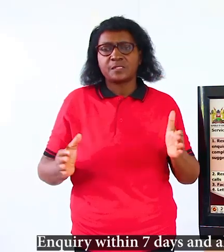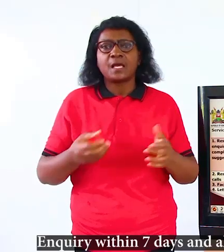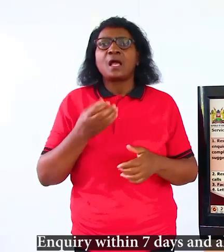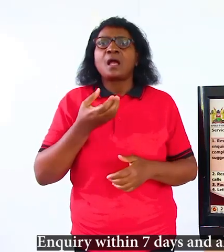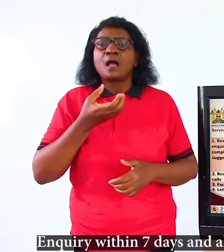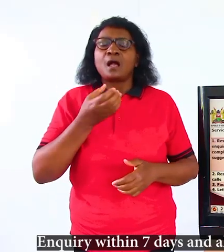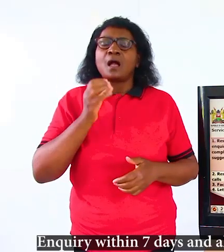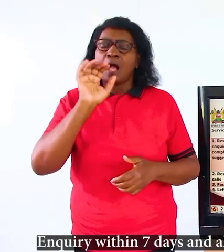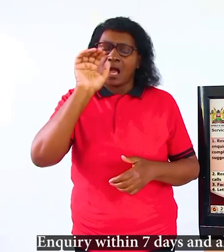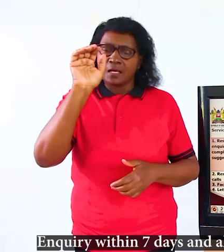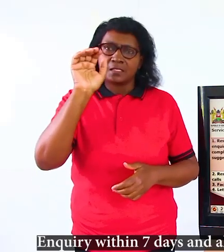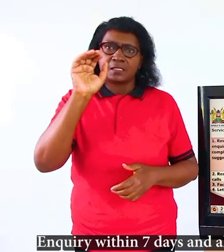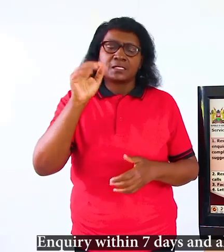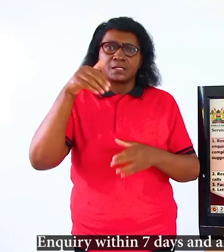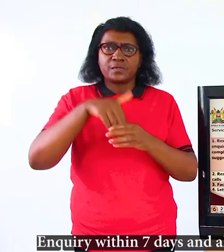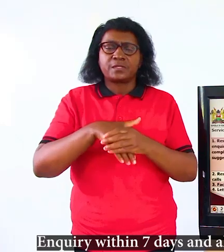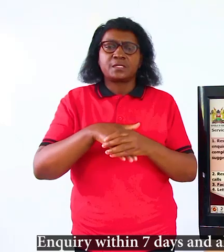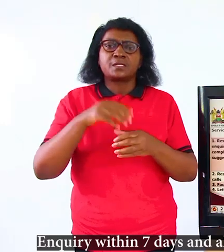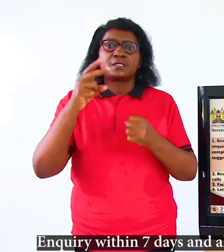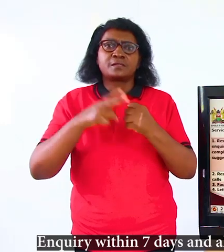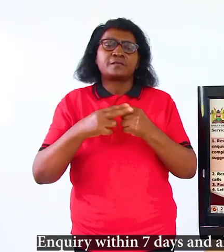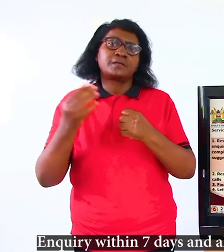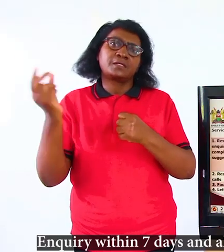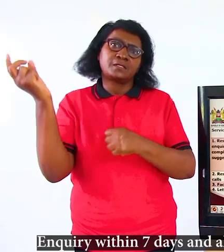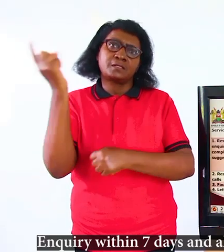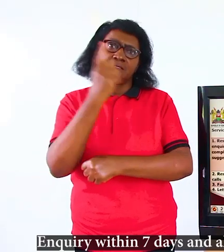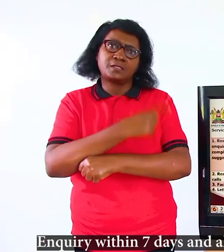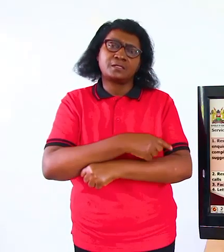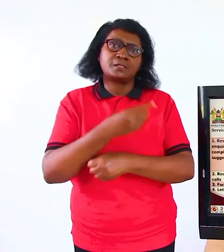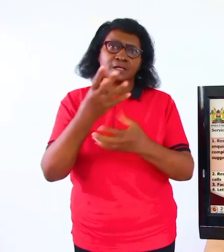days and acknowledgement within 5 days.